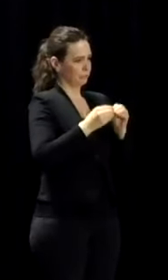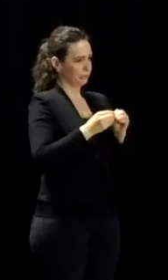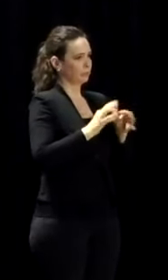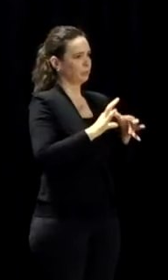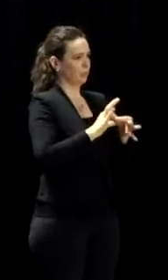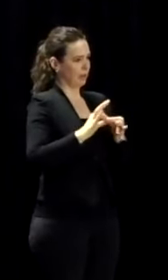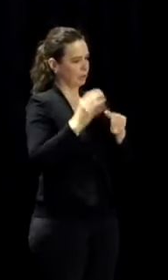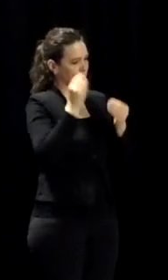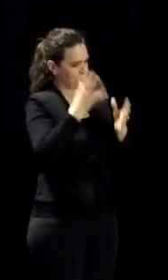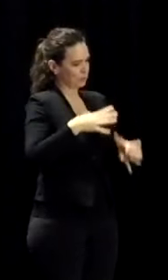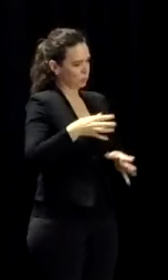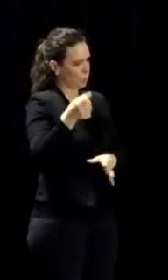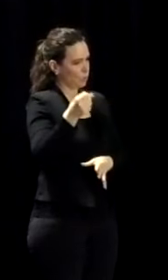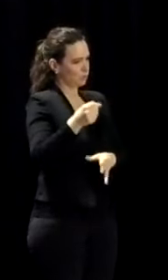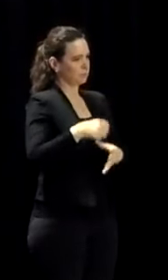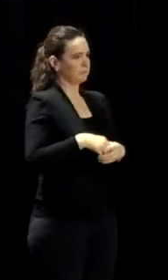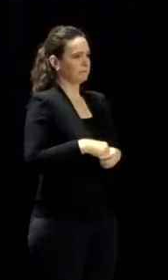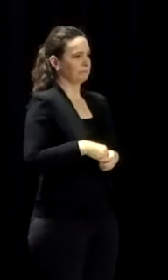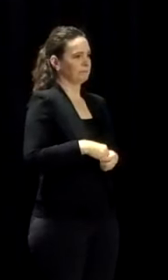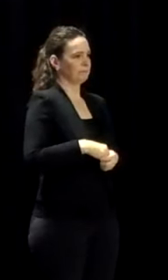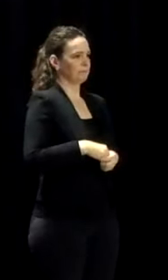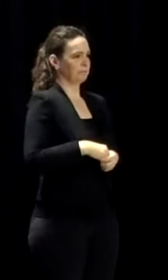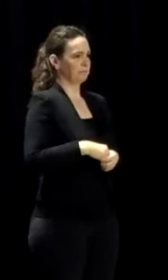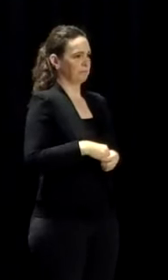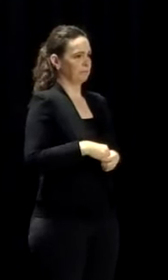I want to call up the mayor. Mayor Walsh. Great.